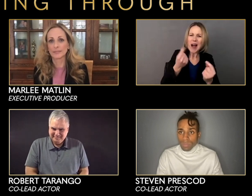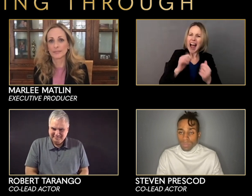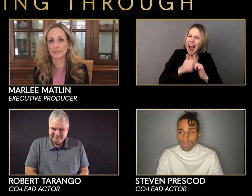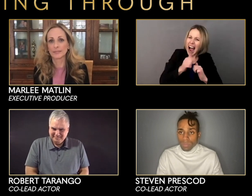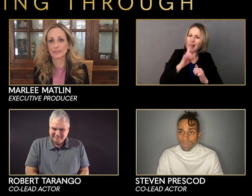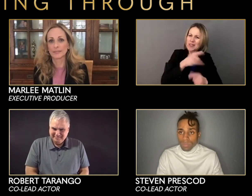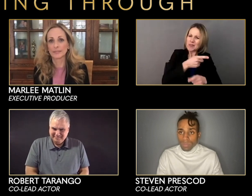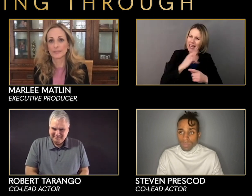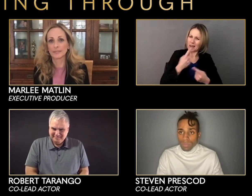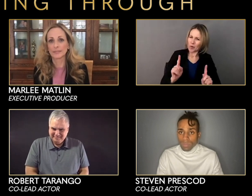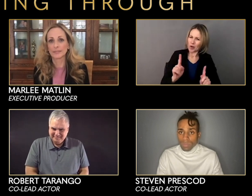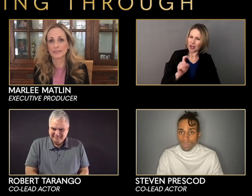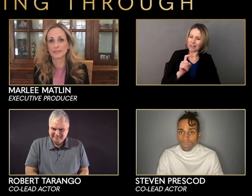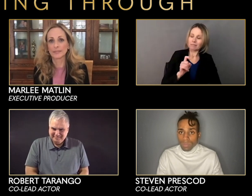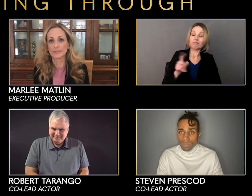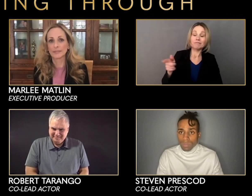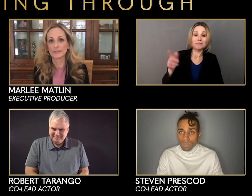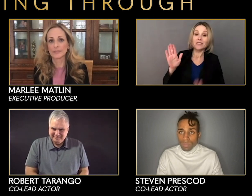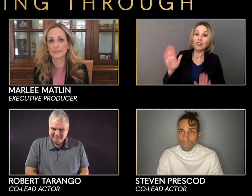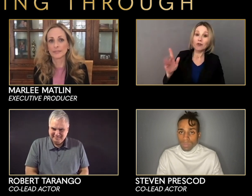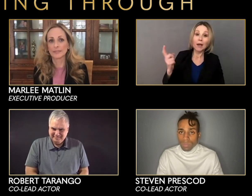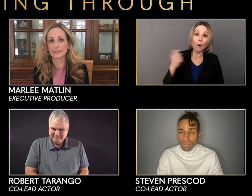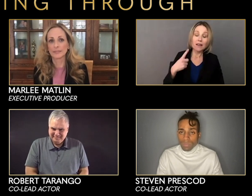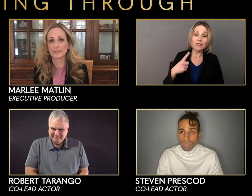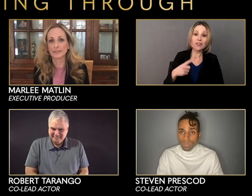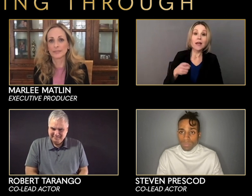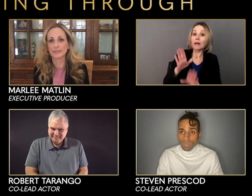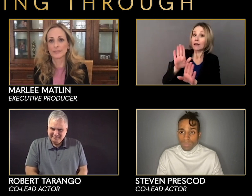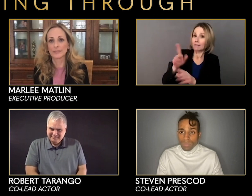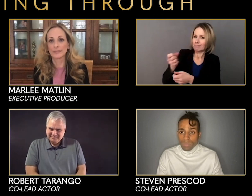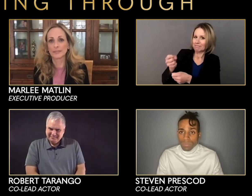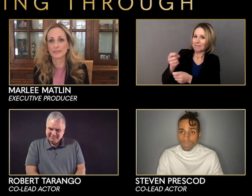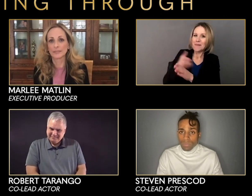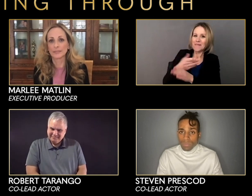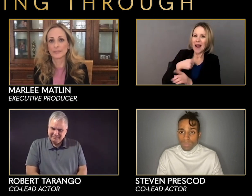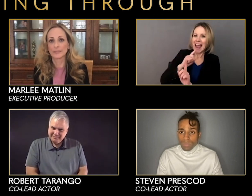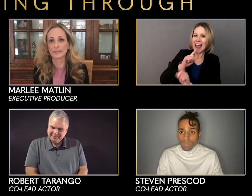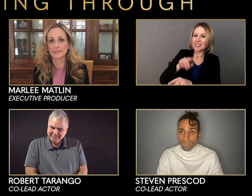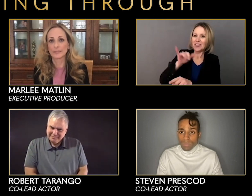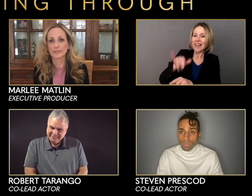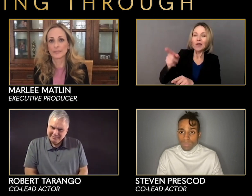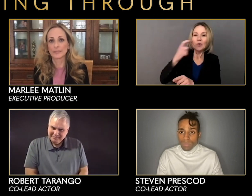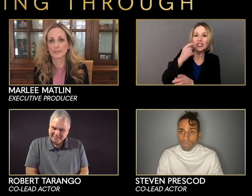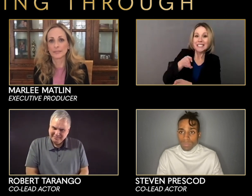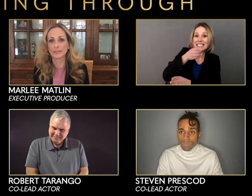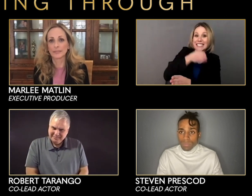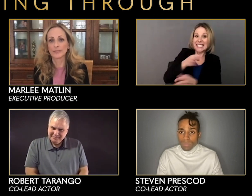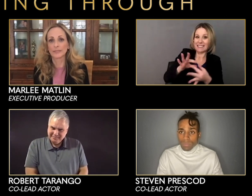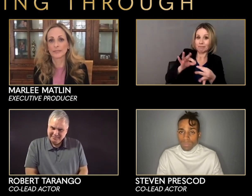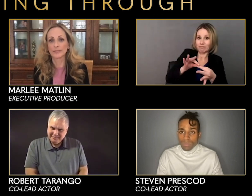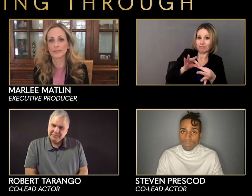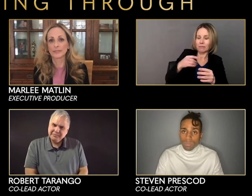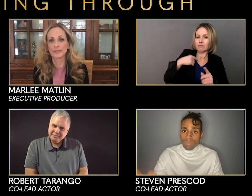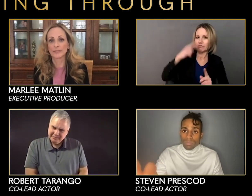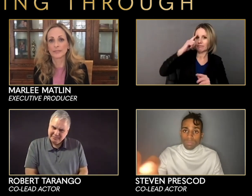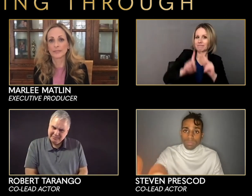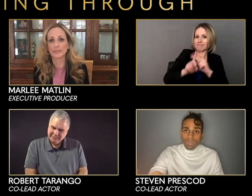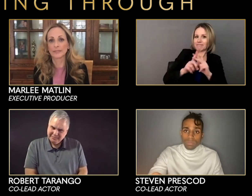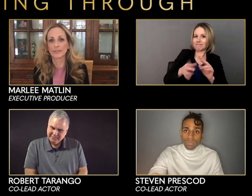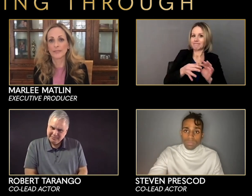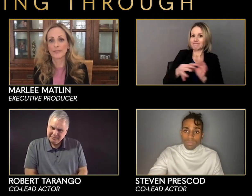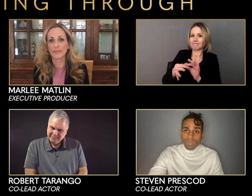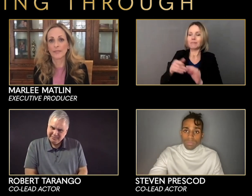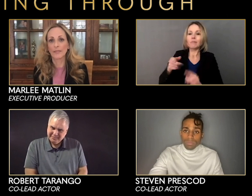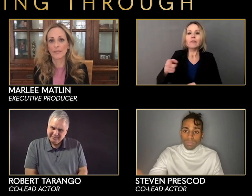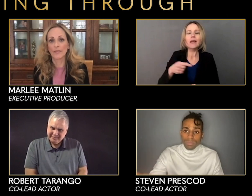this work? Great question. And right before I answer that, just to pick up on what you were just talking about, to your point, Whoopi, something that's so